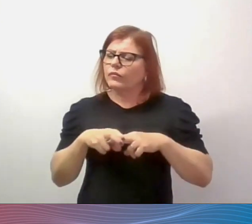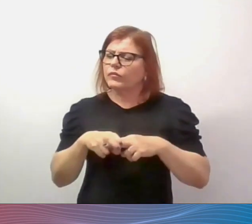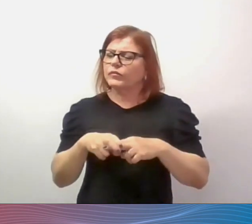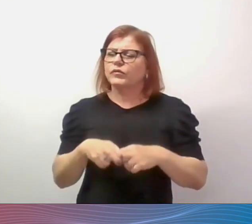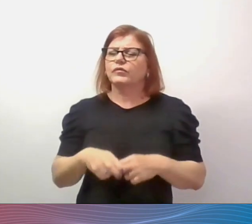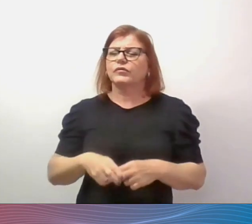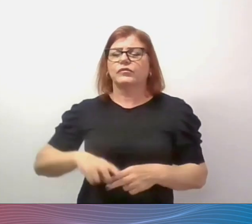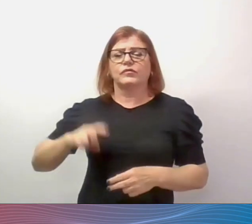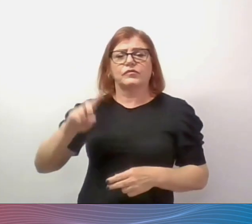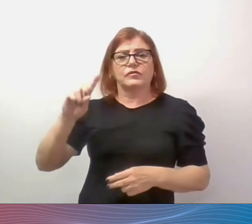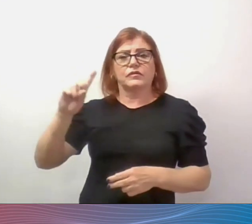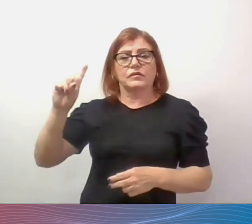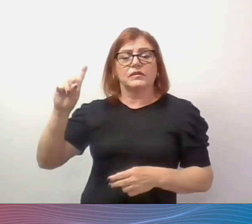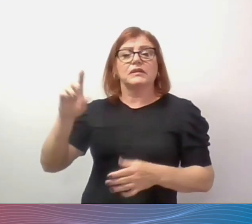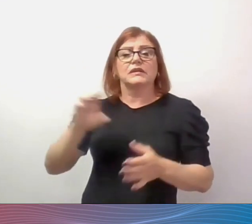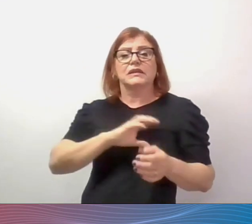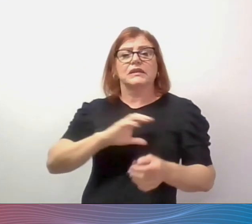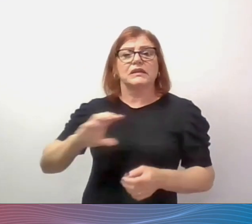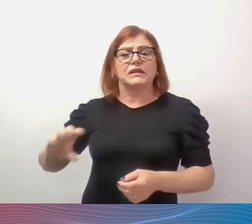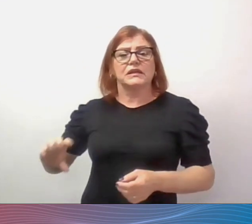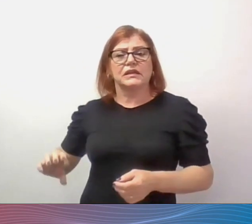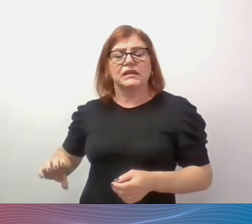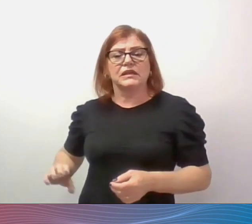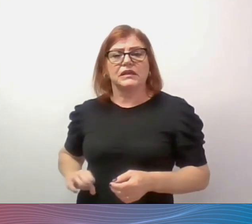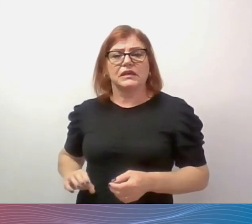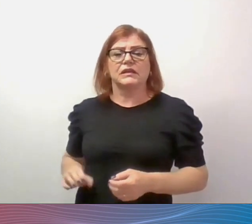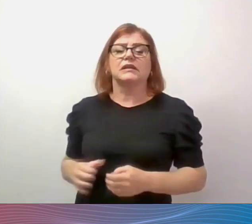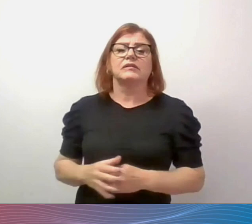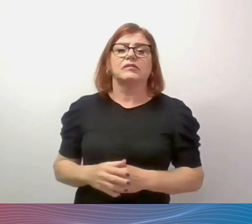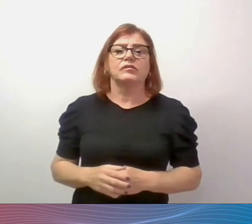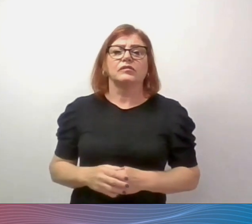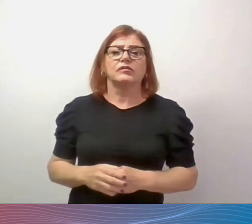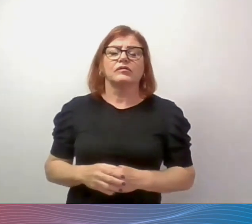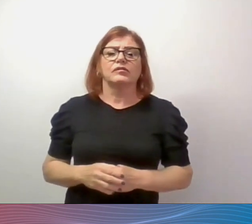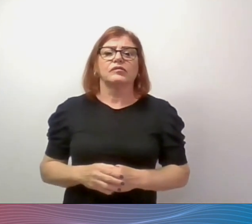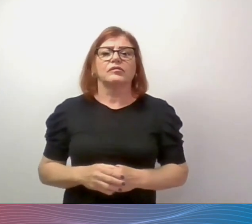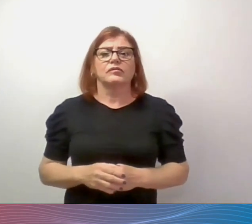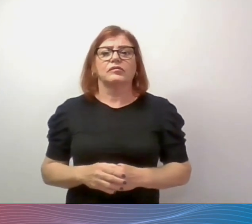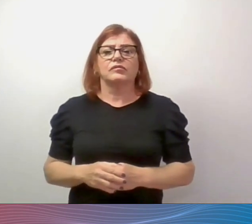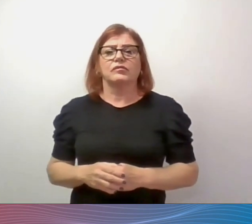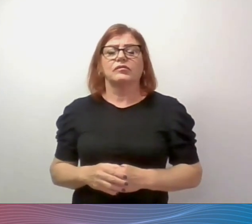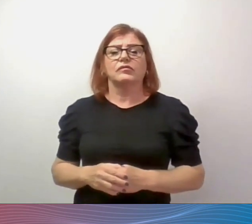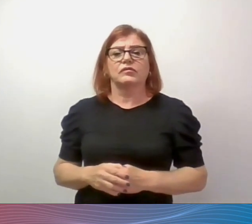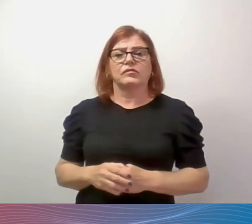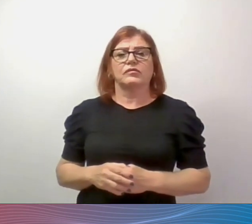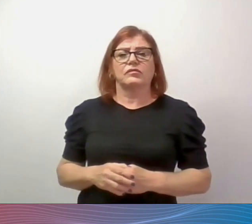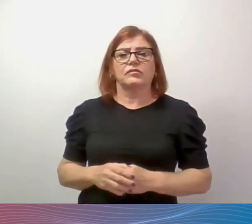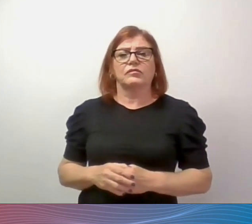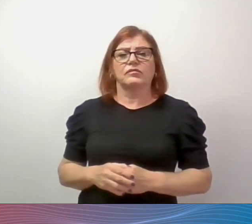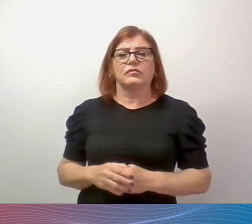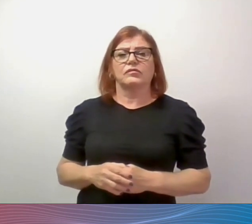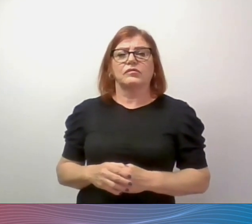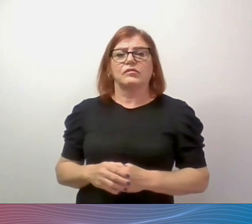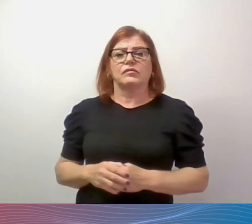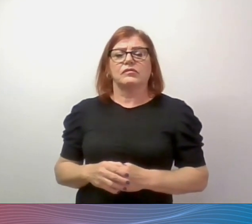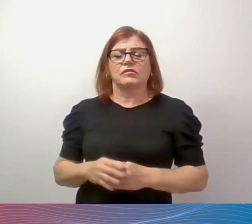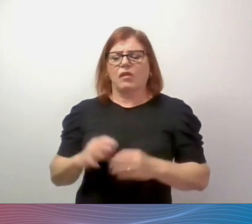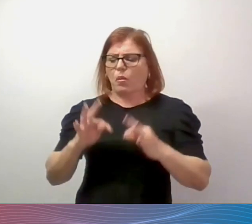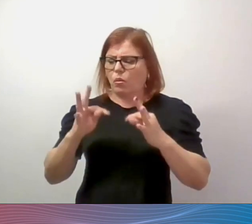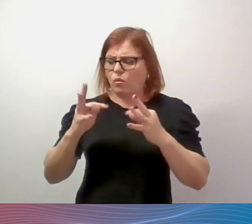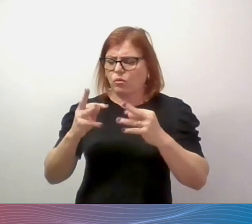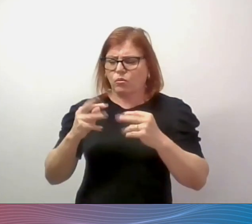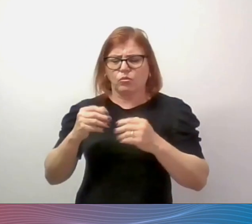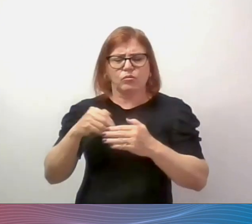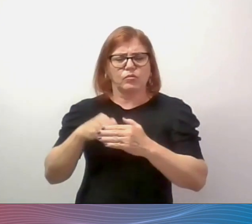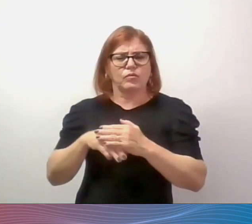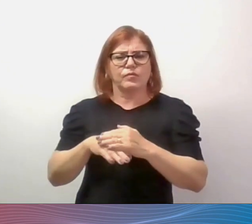estais arraigados e alicerçados em amor. Through faith that you being rooted and grounded in love.